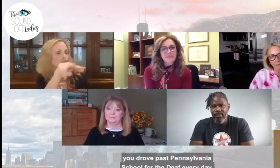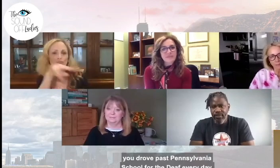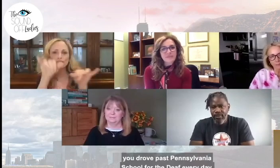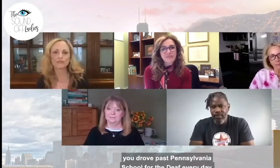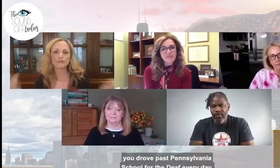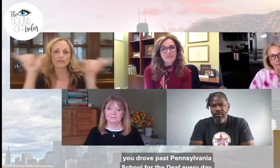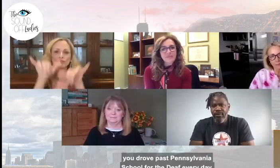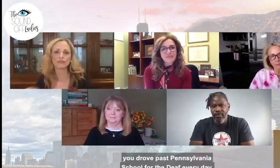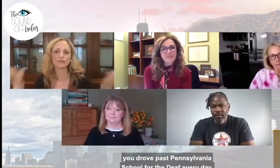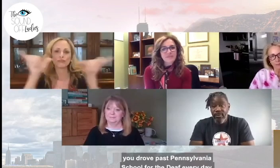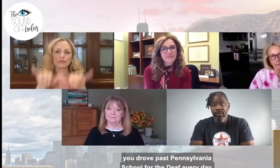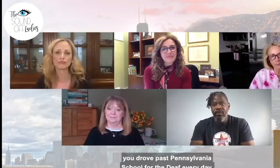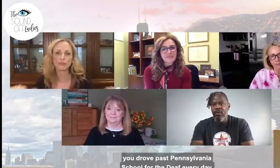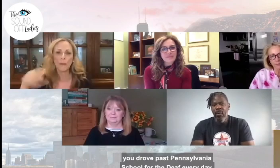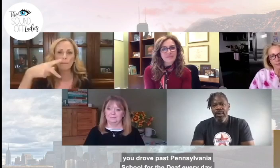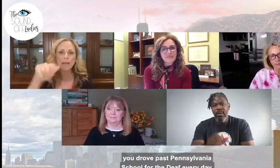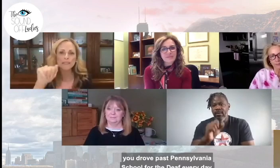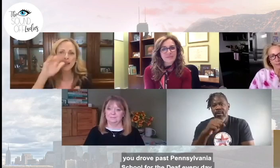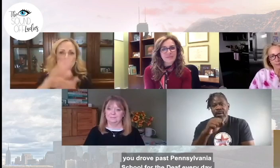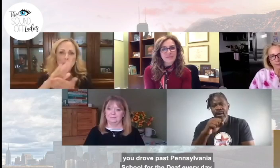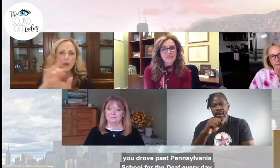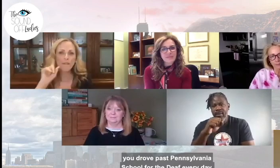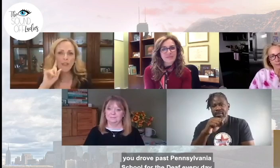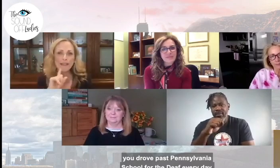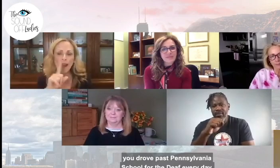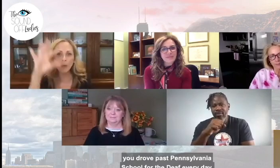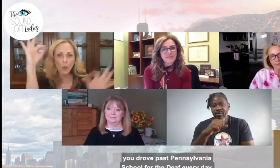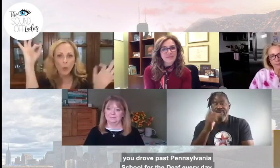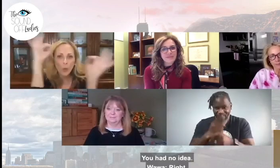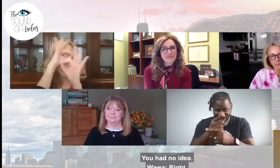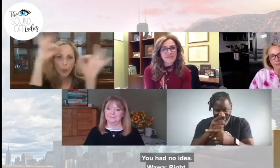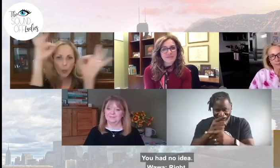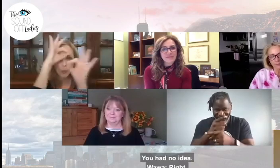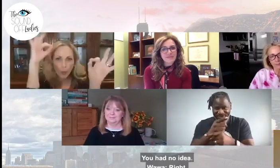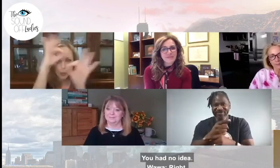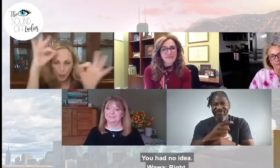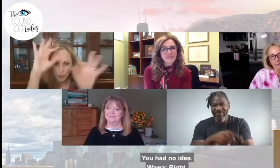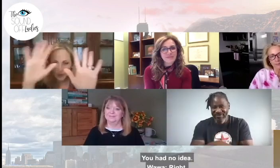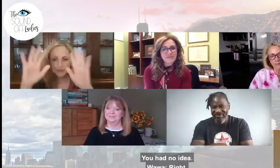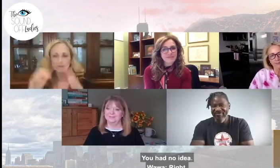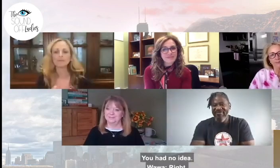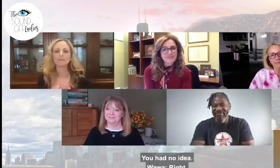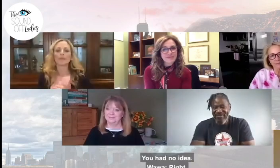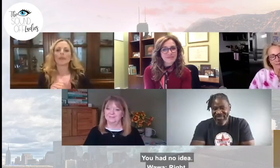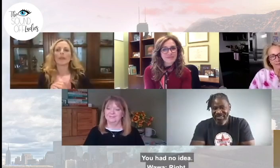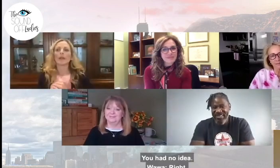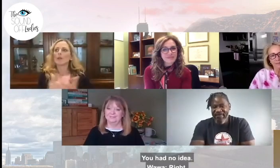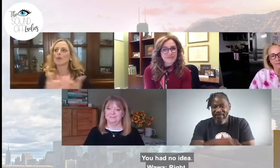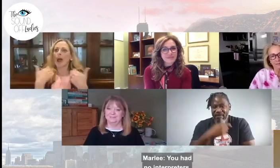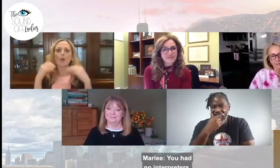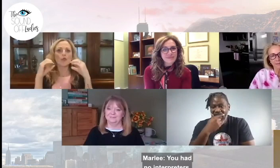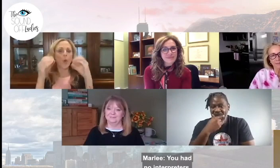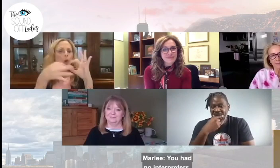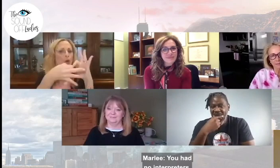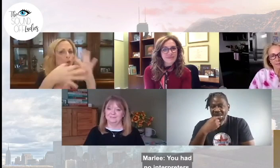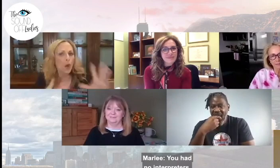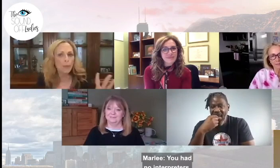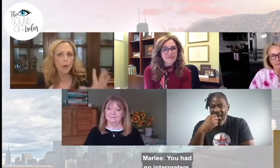drove by the Pennsylvania School of the Deaf and you had no idea it was there because you went to mainstream